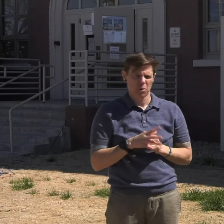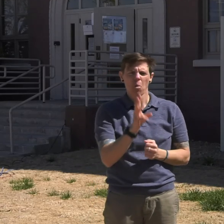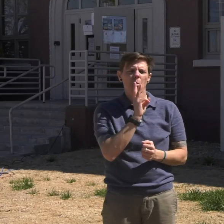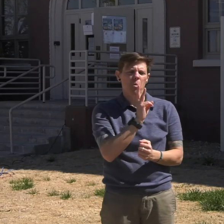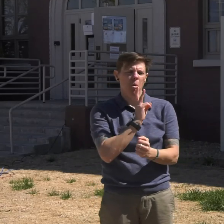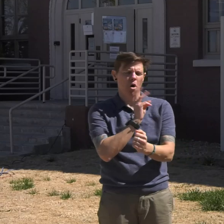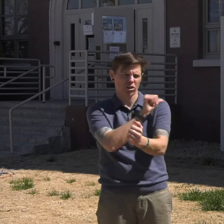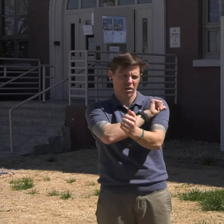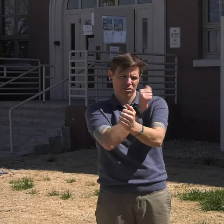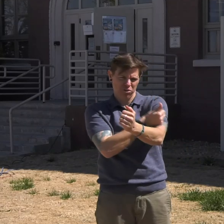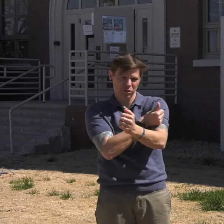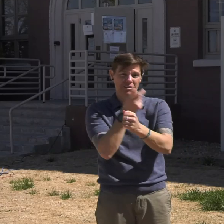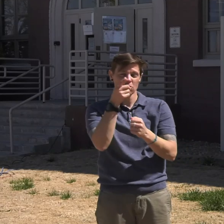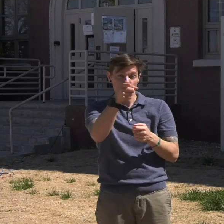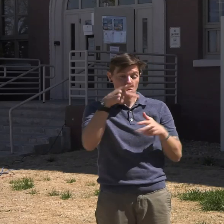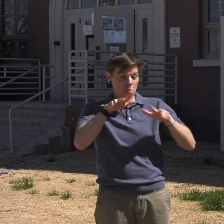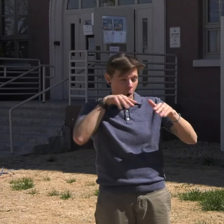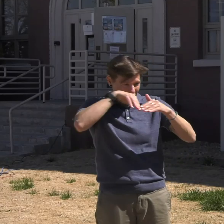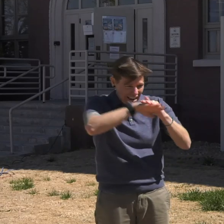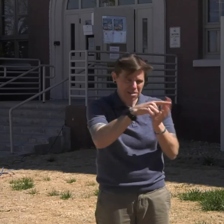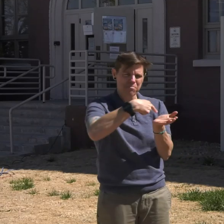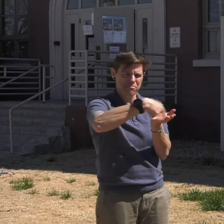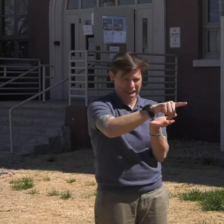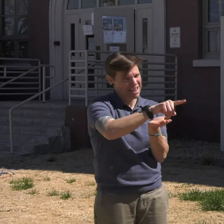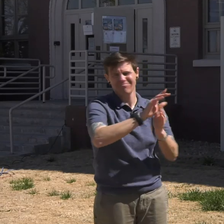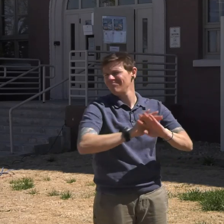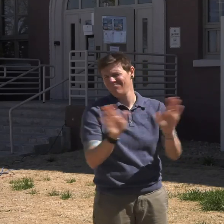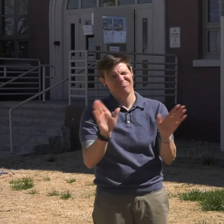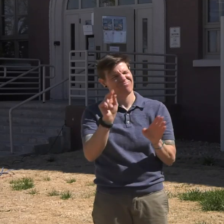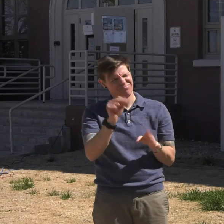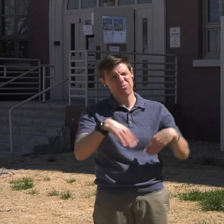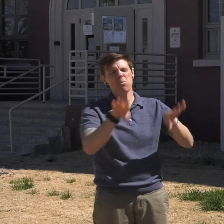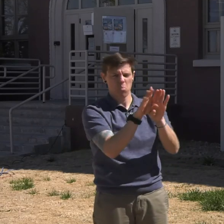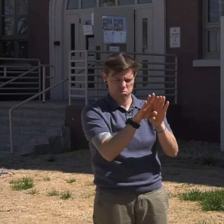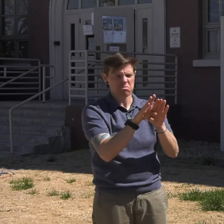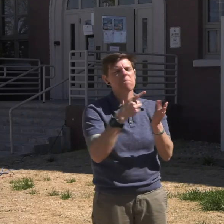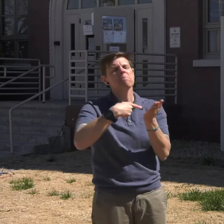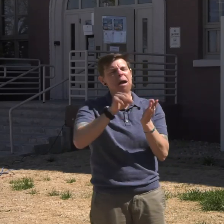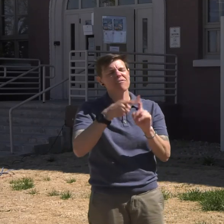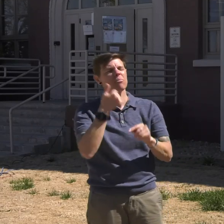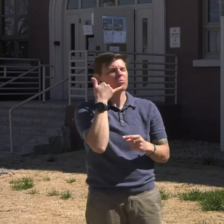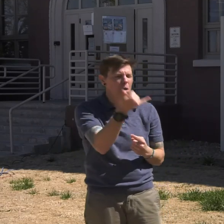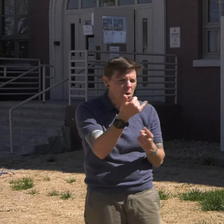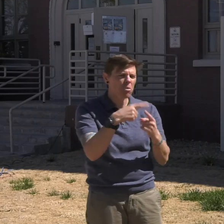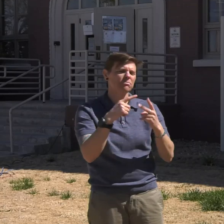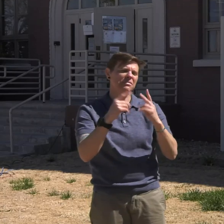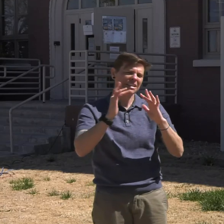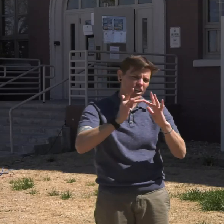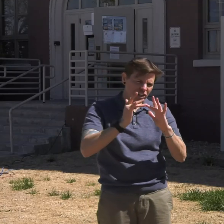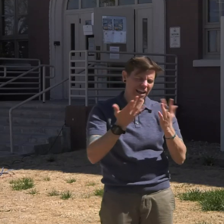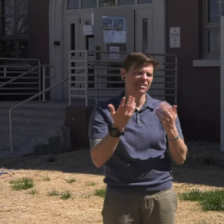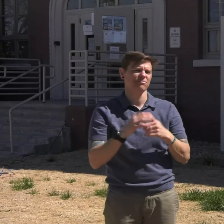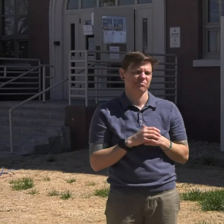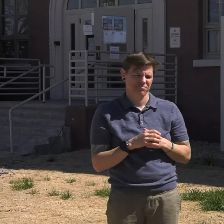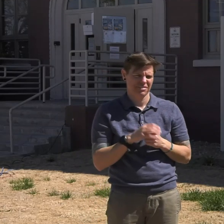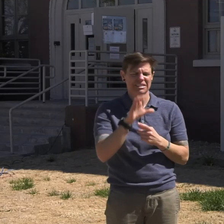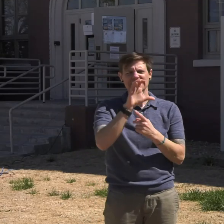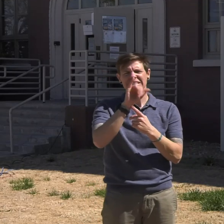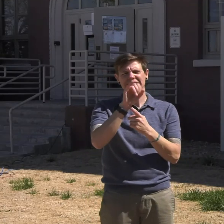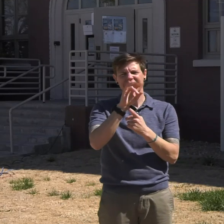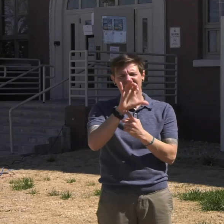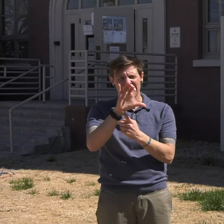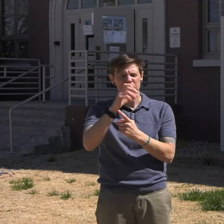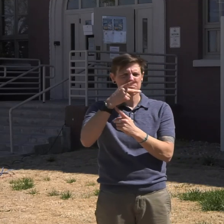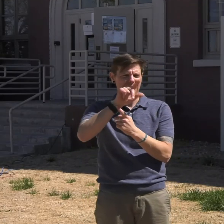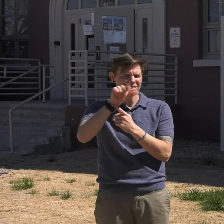of its walk-in payment locations. That does include One Civic Plaza, West Side Office, and Plaza del Sol. Of course, they're